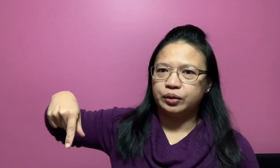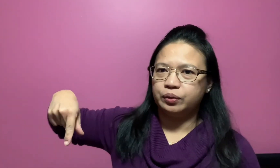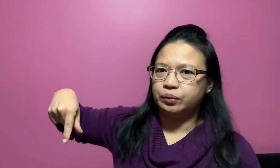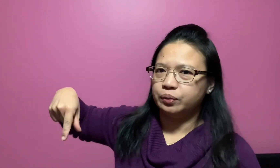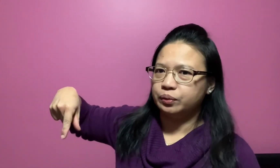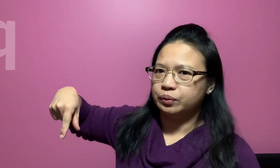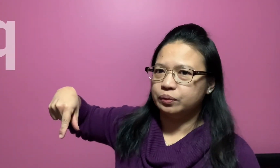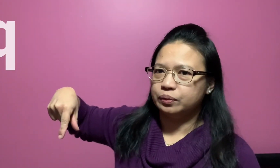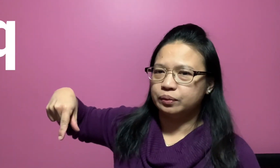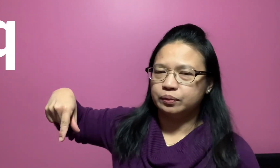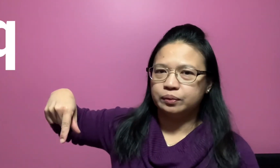Q,